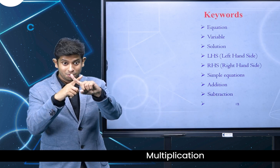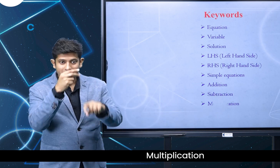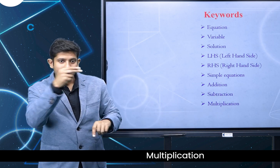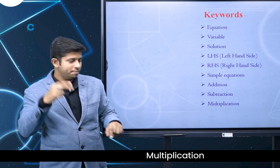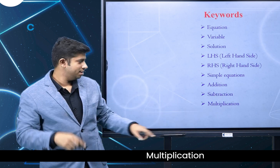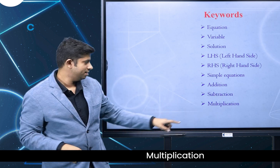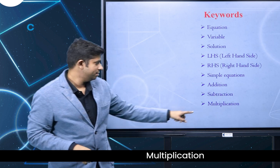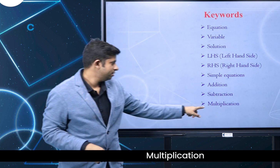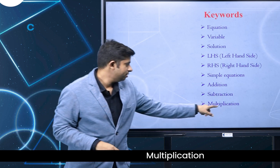multiplication,